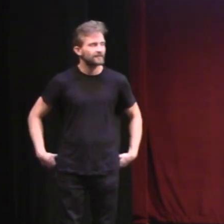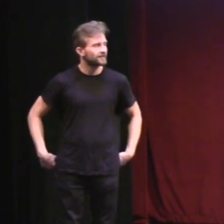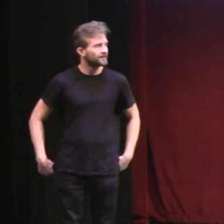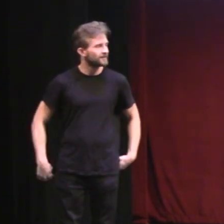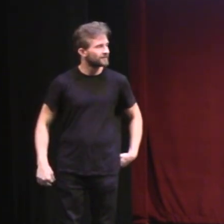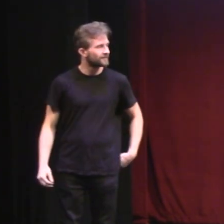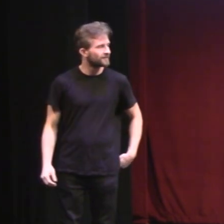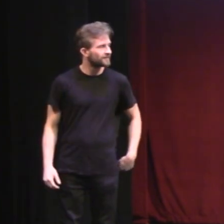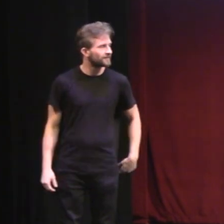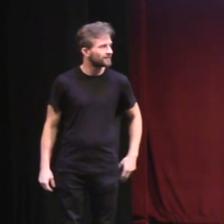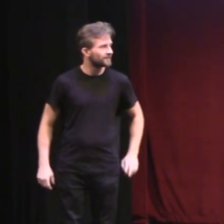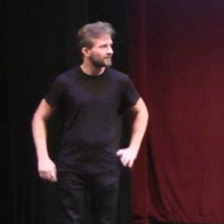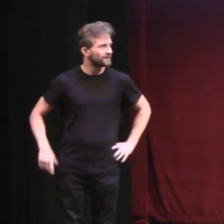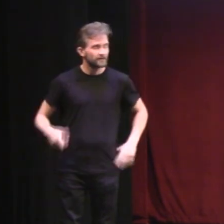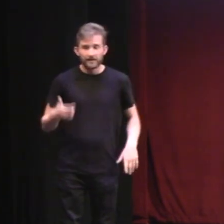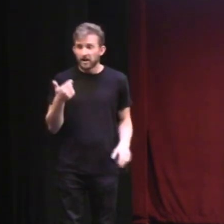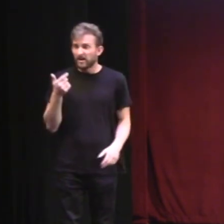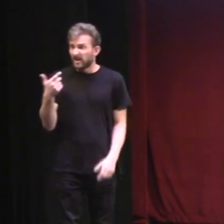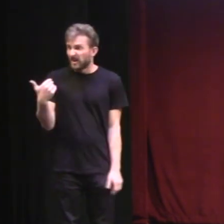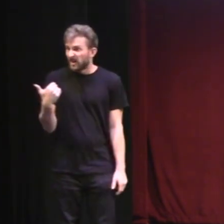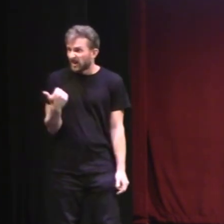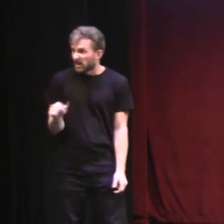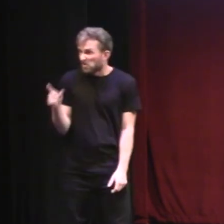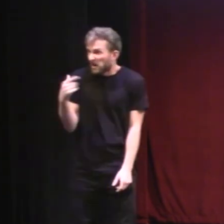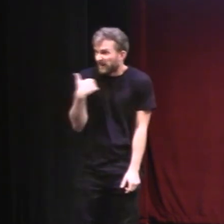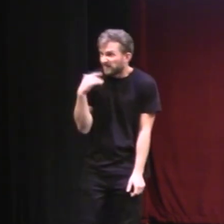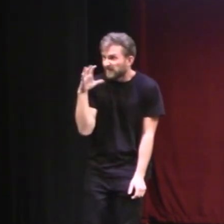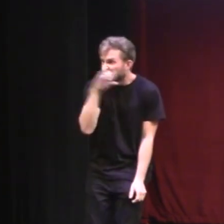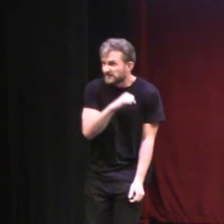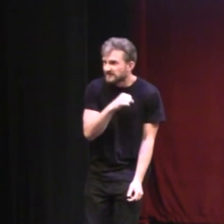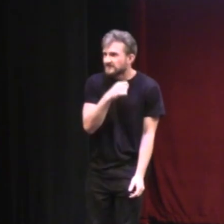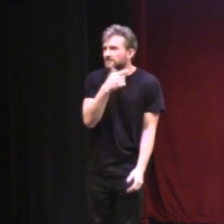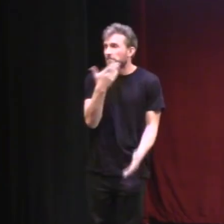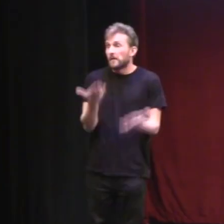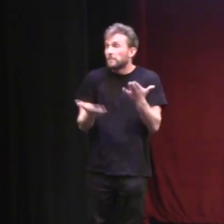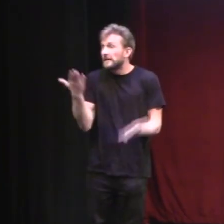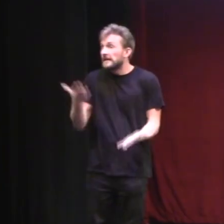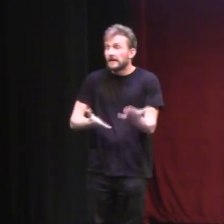Anybody got a guess for how we'd use the empowerment theory here?